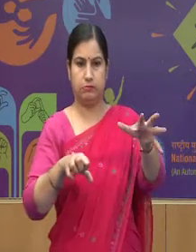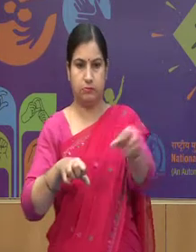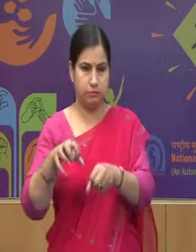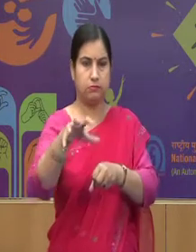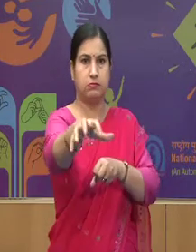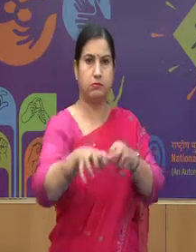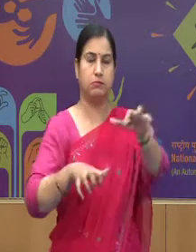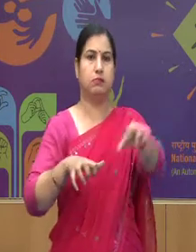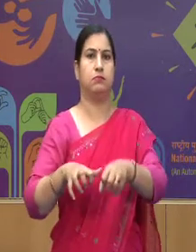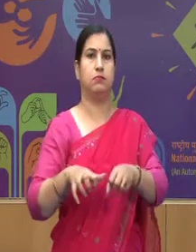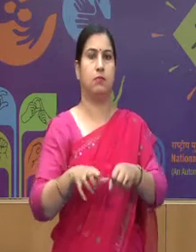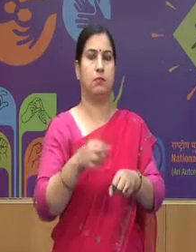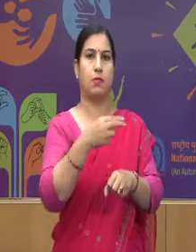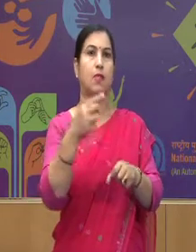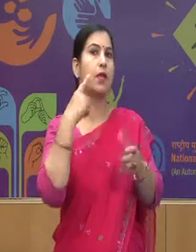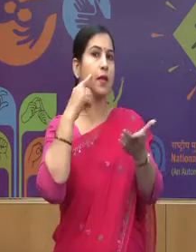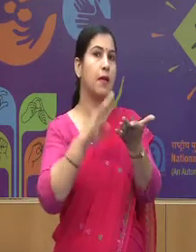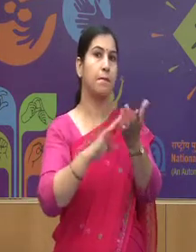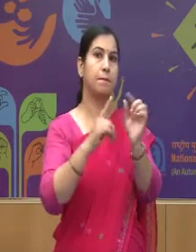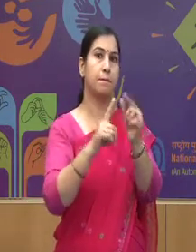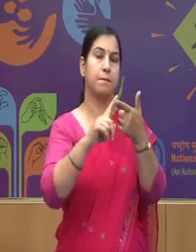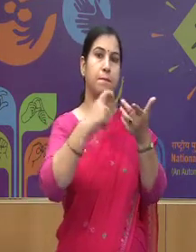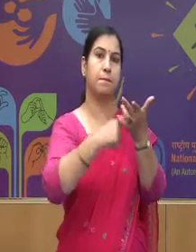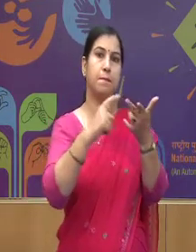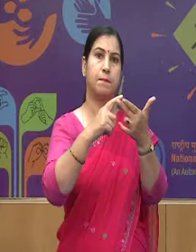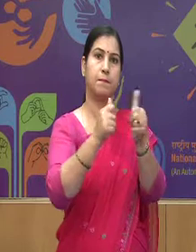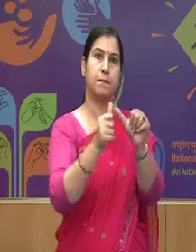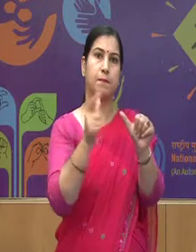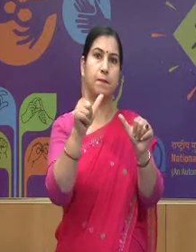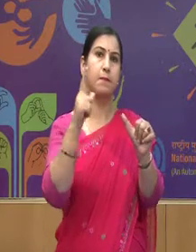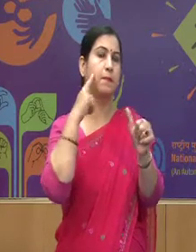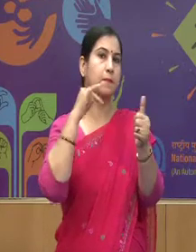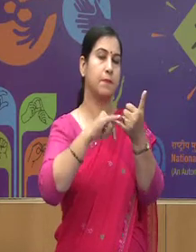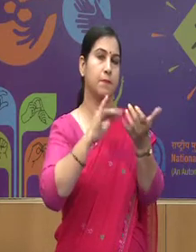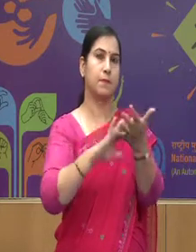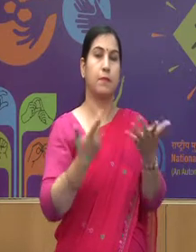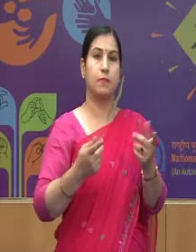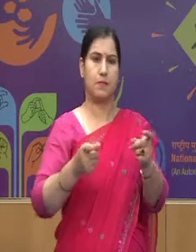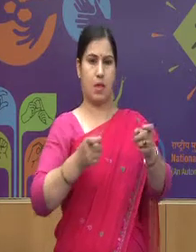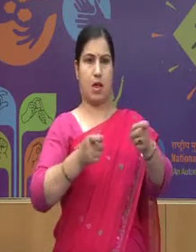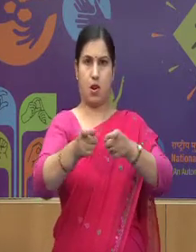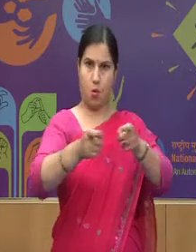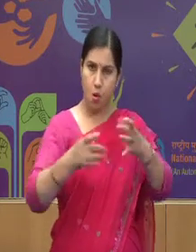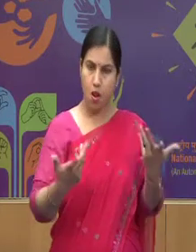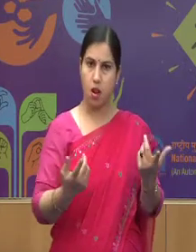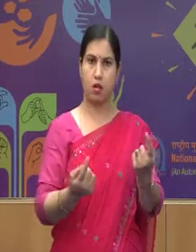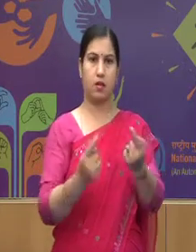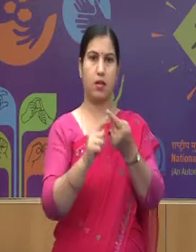which meant complete control over political and economic affairs of a